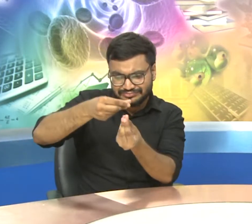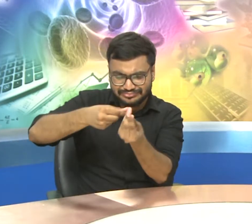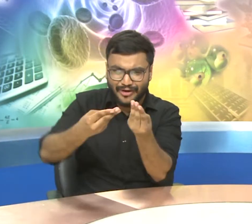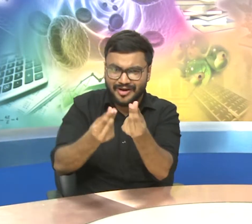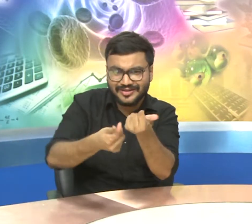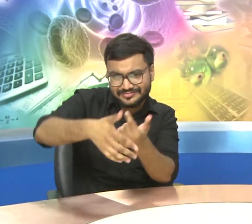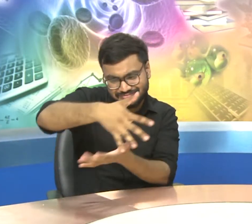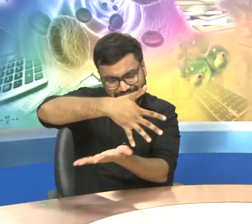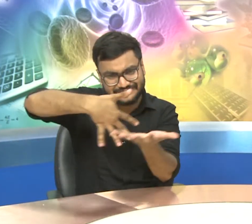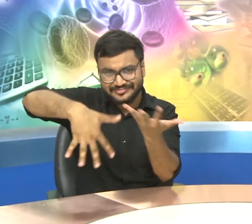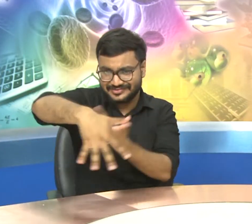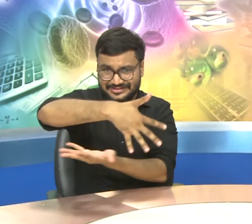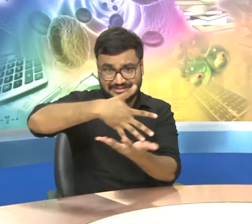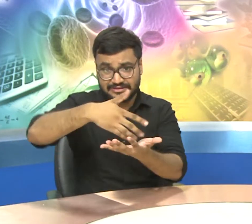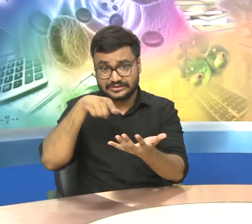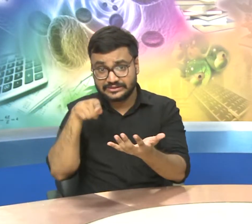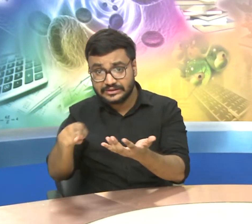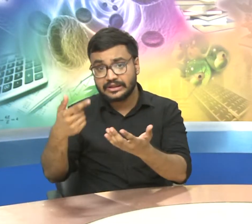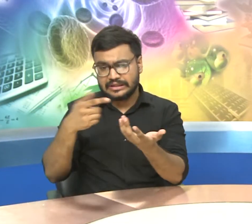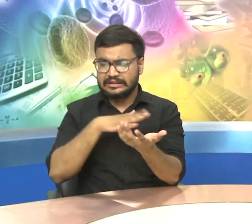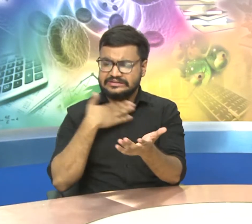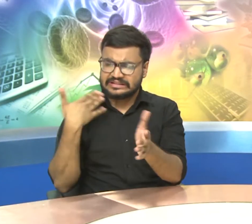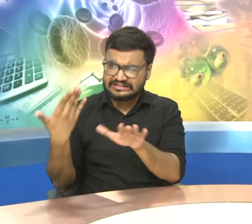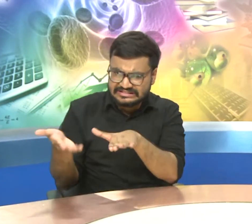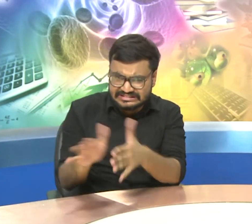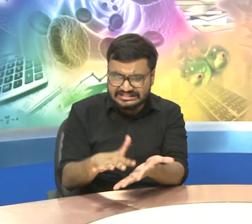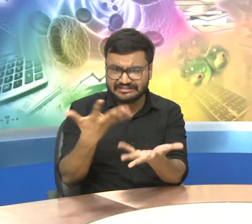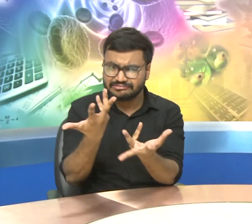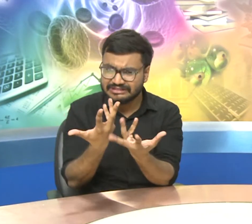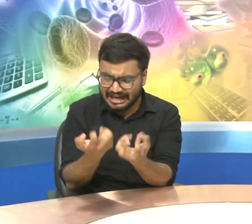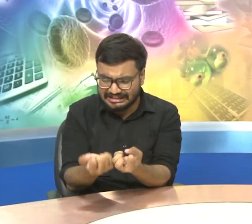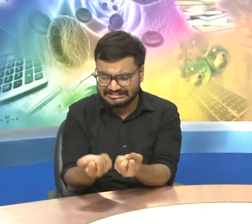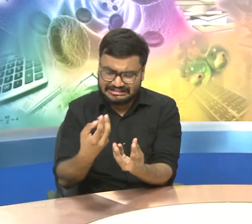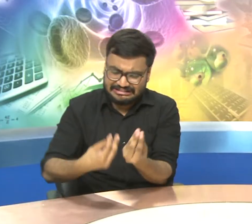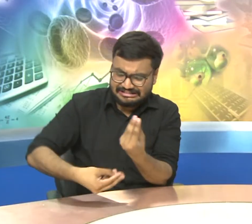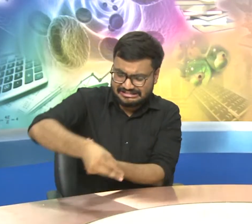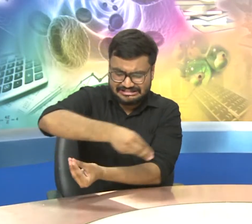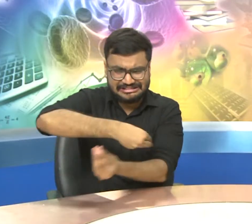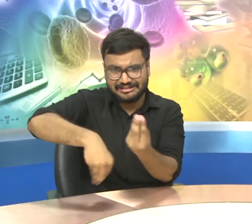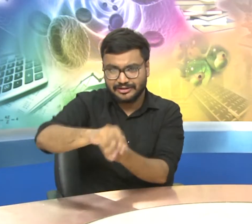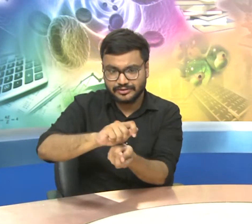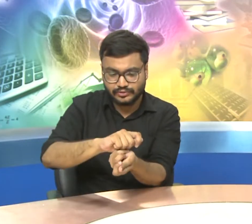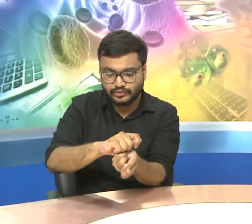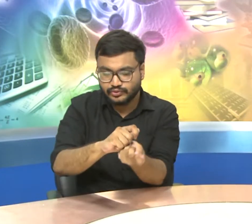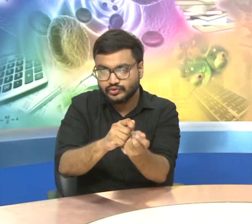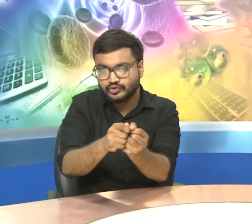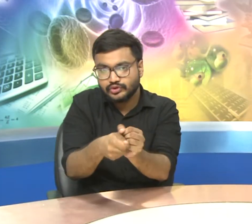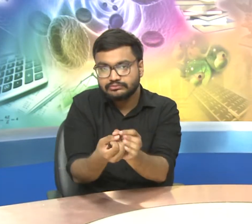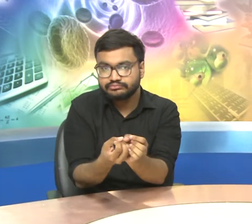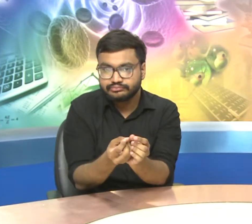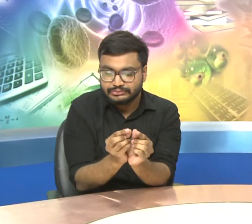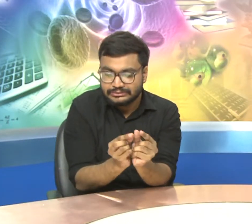them down into two substances like amino and humic.